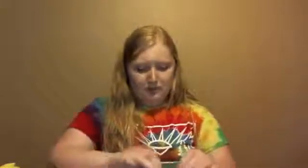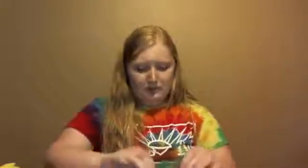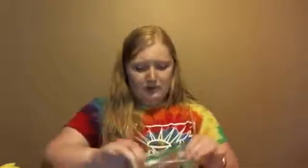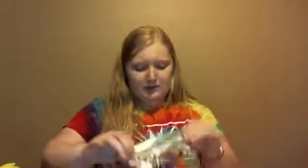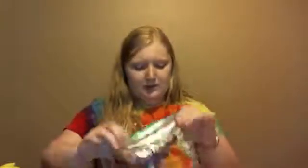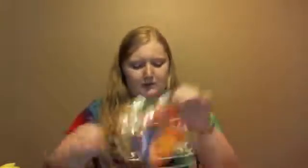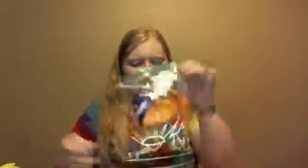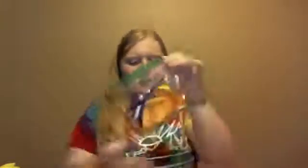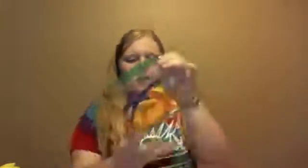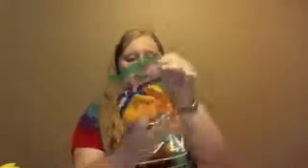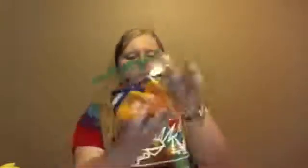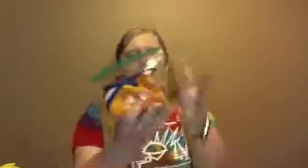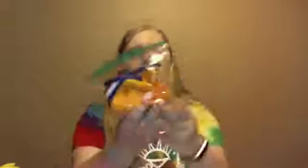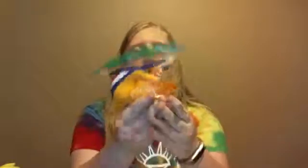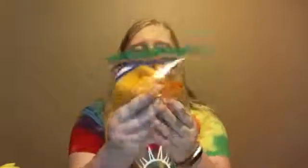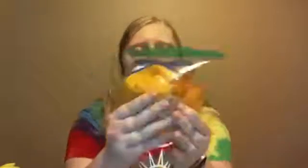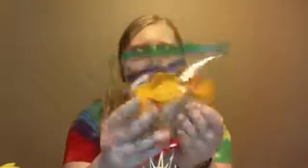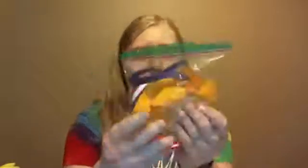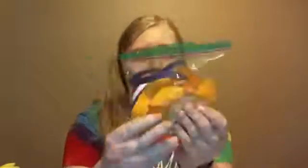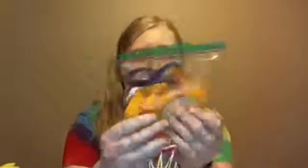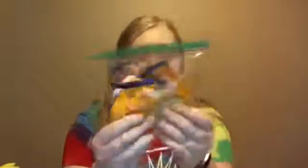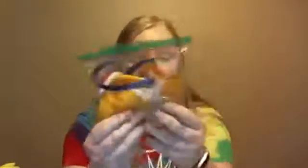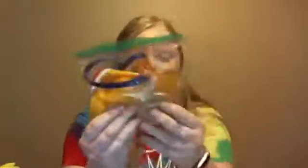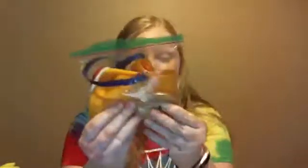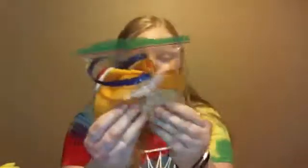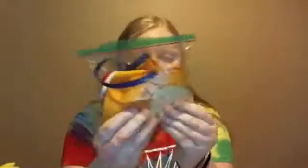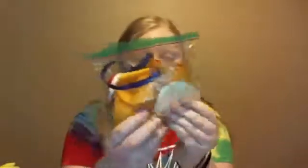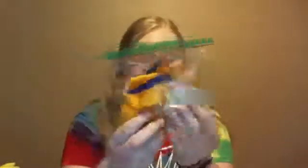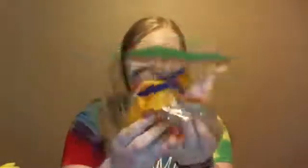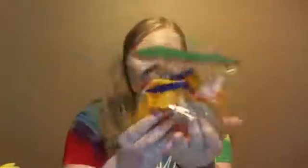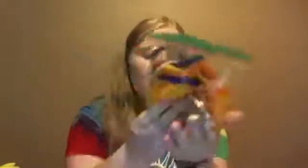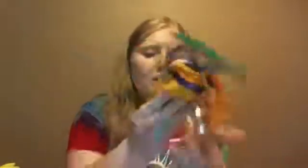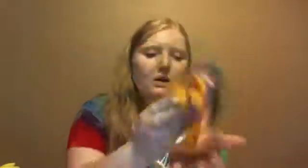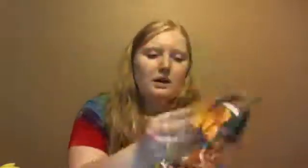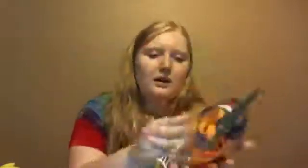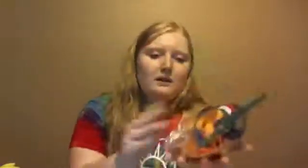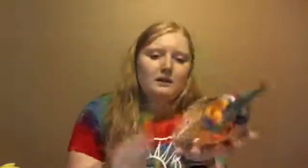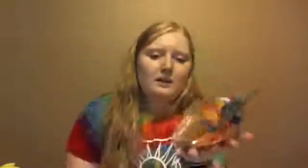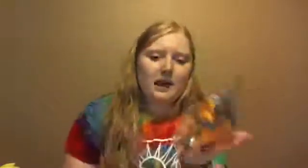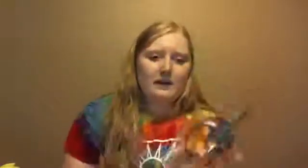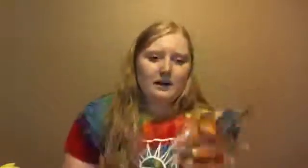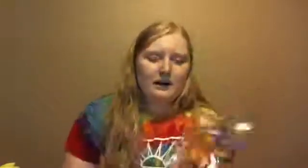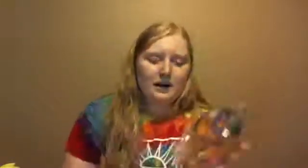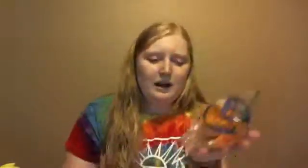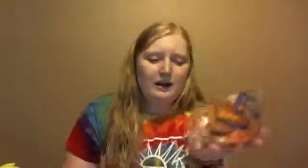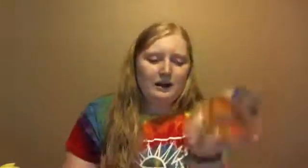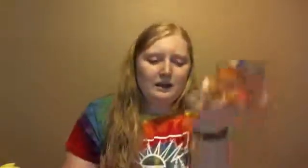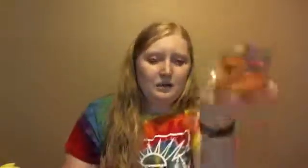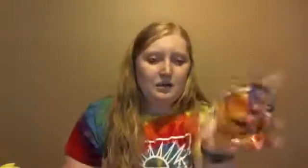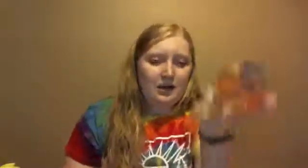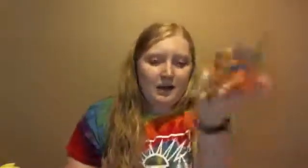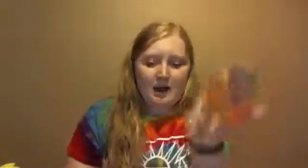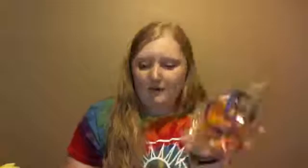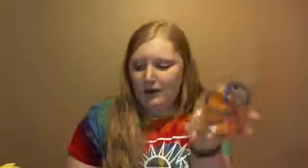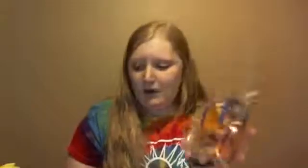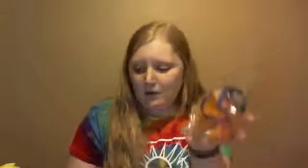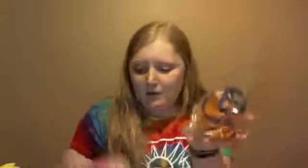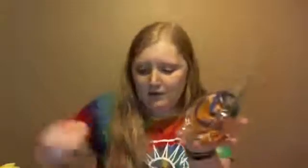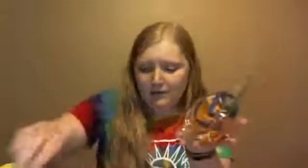Squish them. Okay. So, can have it in your hand. It's pretty heavy. It almost feels